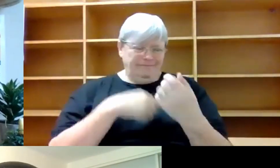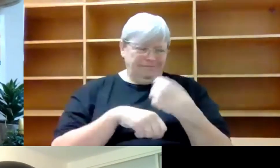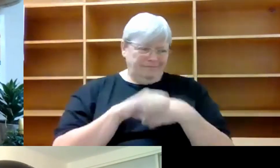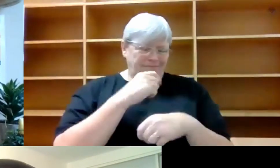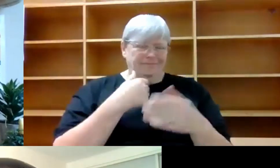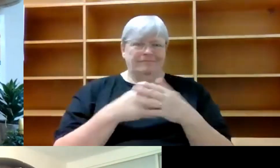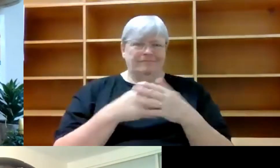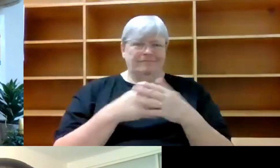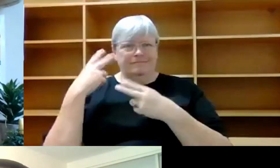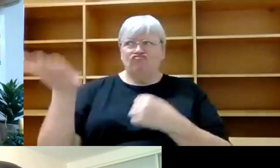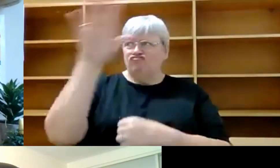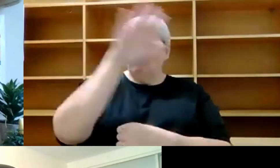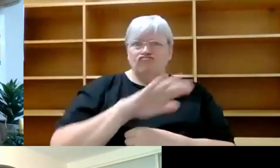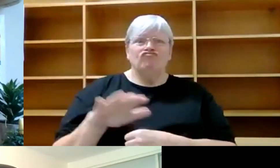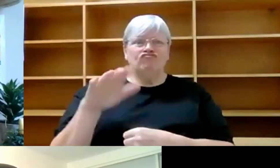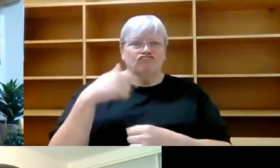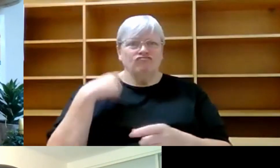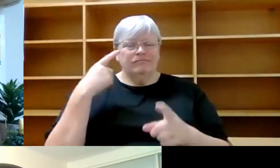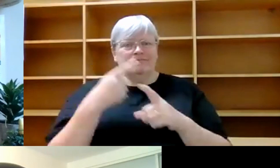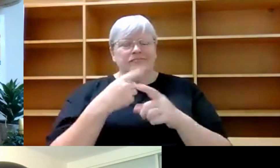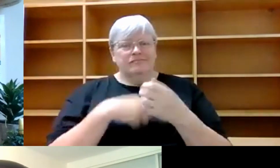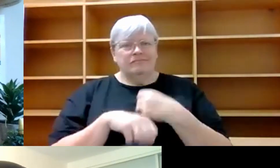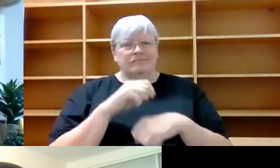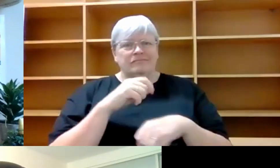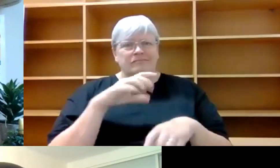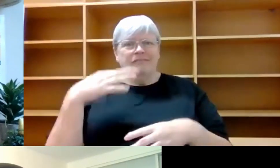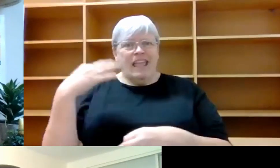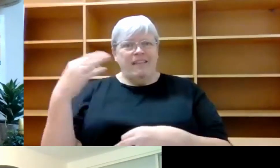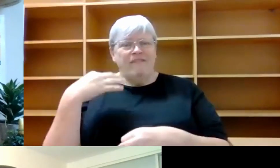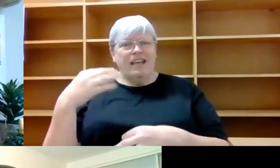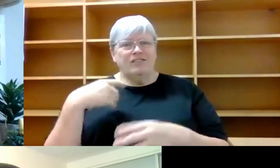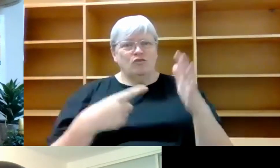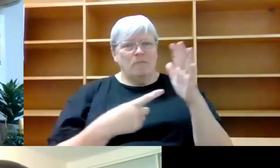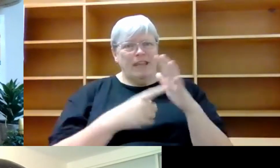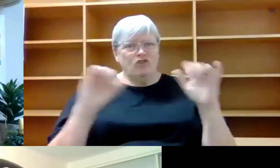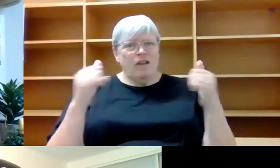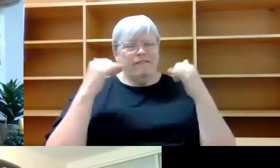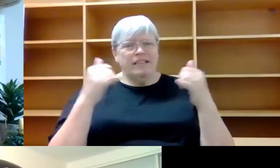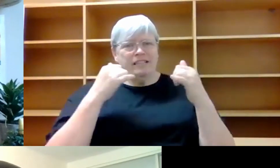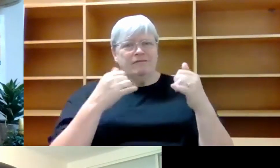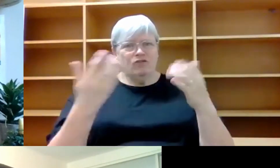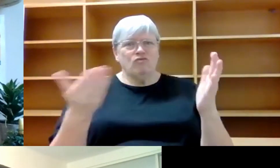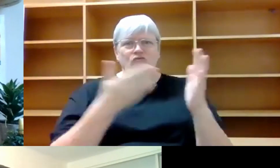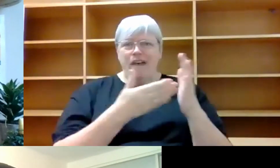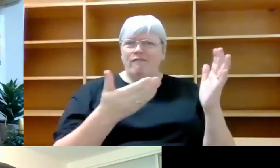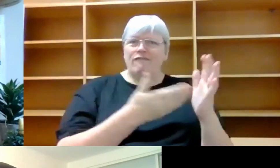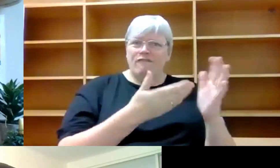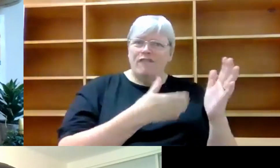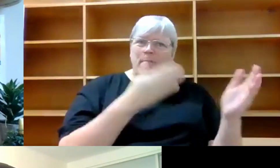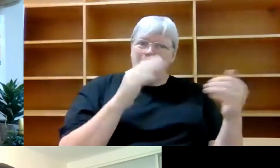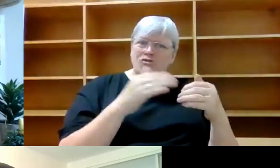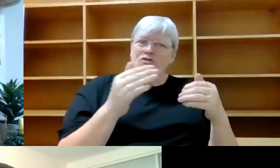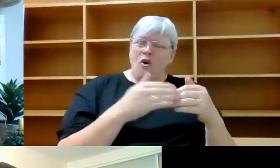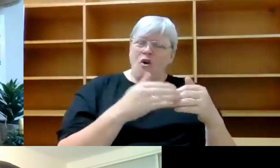reviewed across the board. All of a sudden the invites to major festivals started to appear on my doormat. And so I just feel